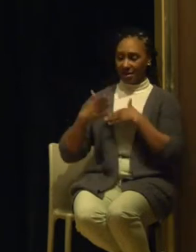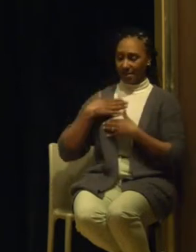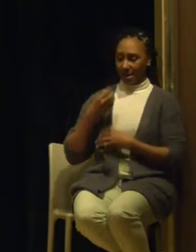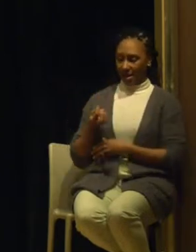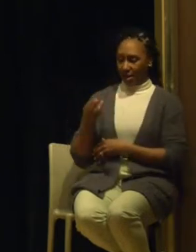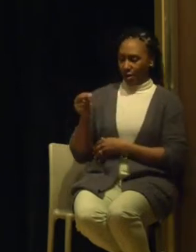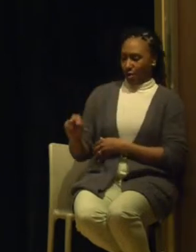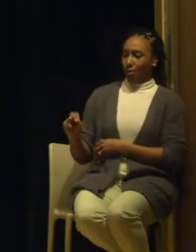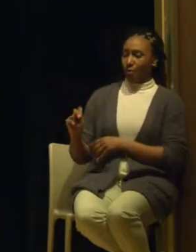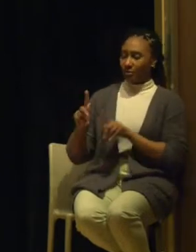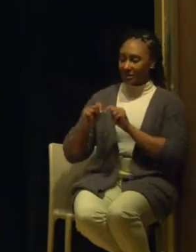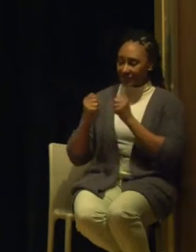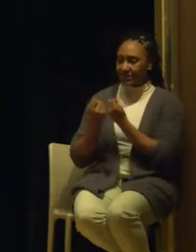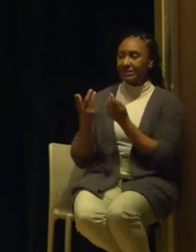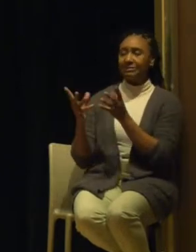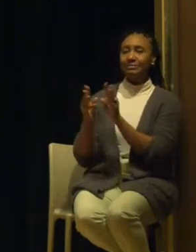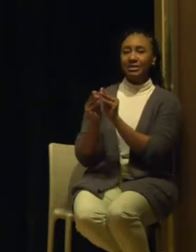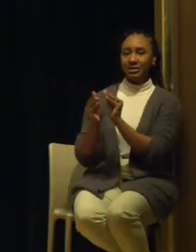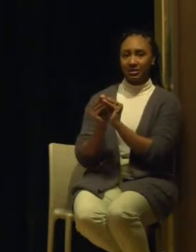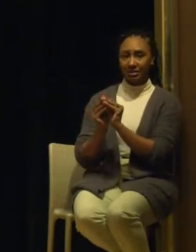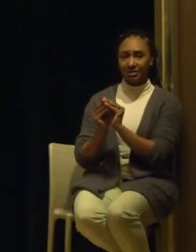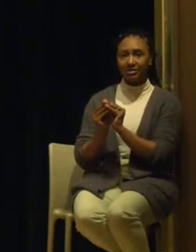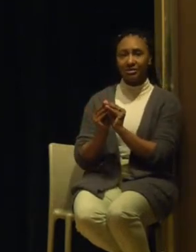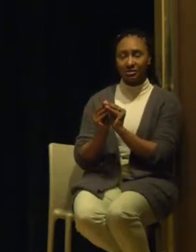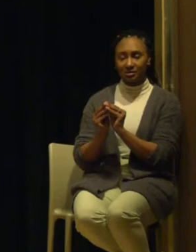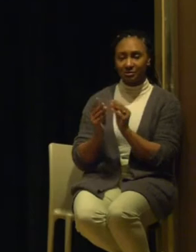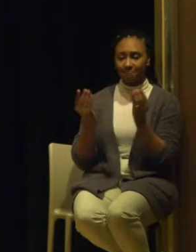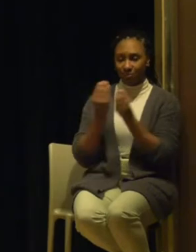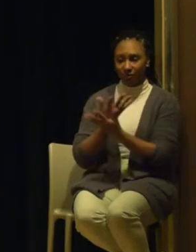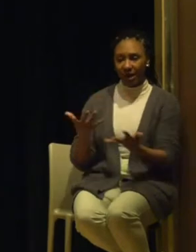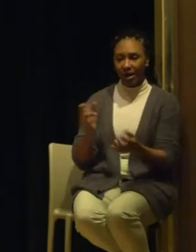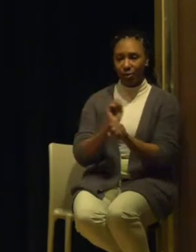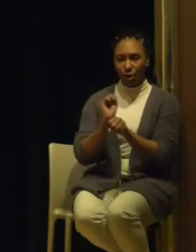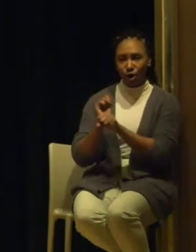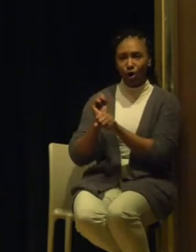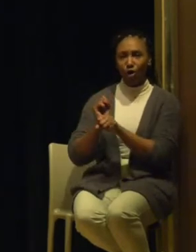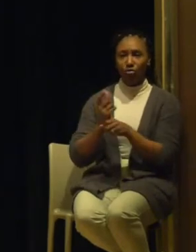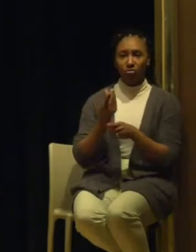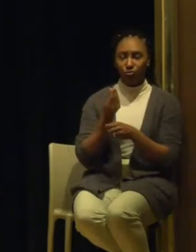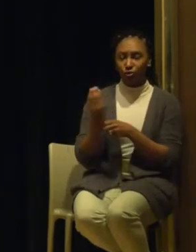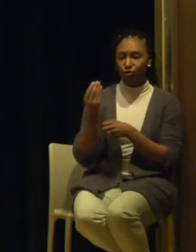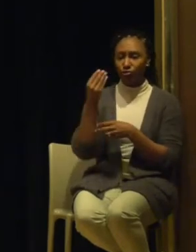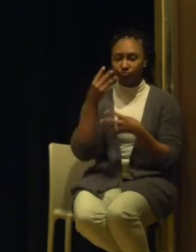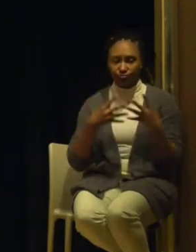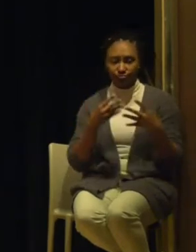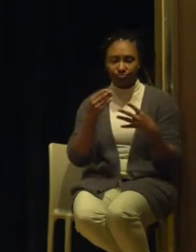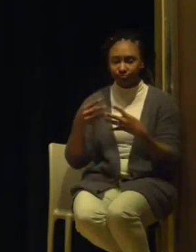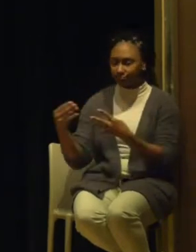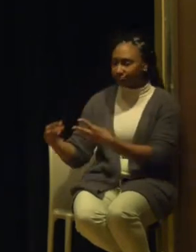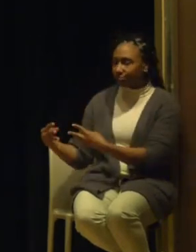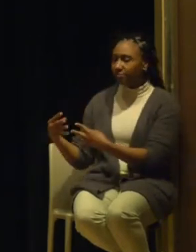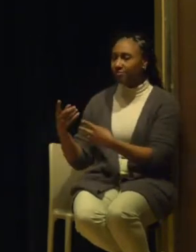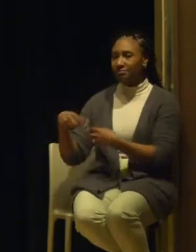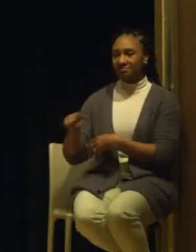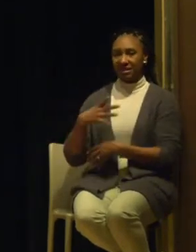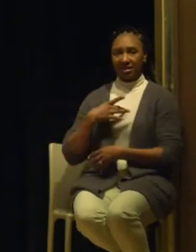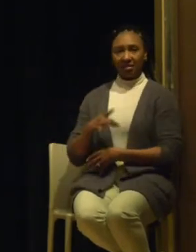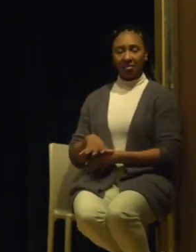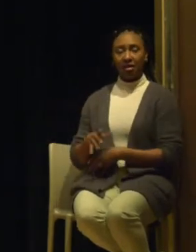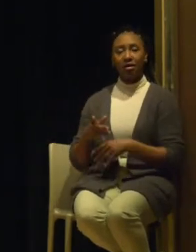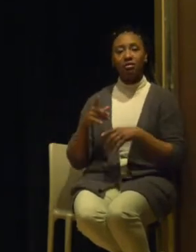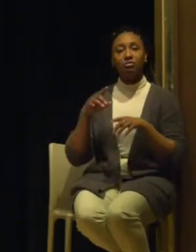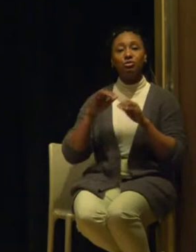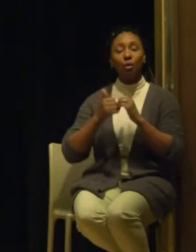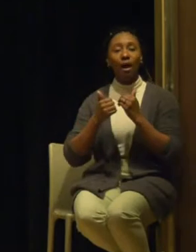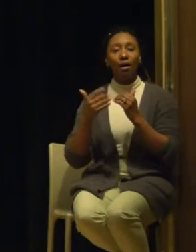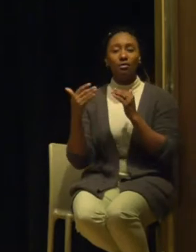know, hand out the assignments, get excited about what the company is doing, and I didn't like it. And I figured the only way to even it out a